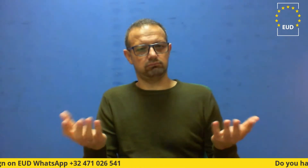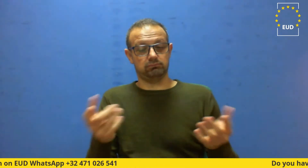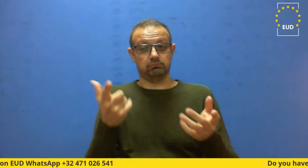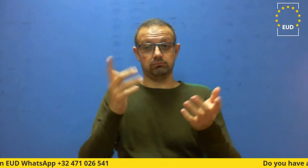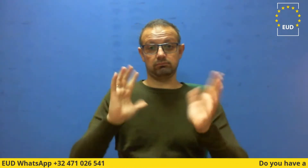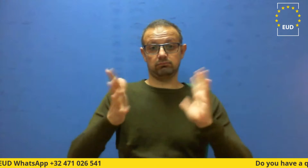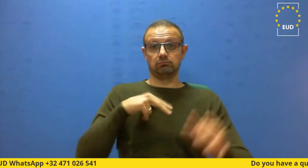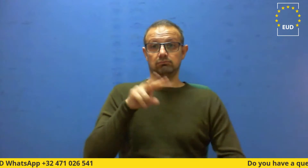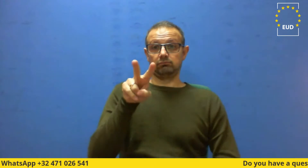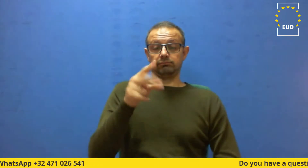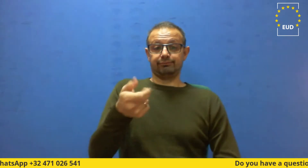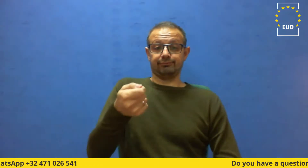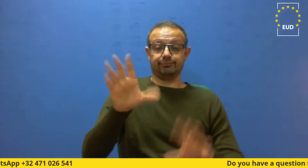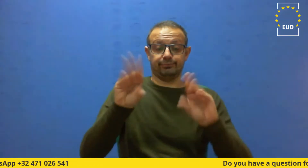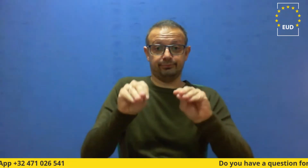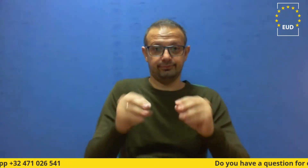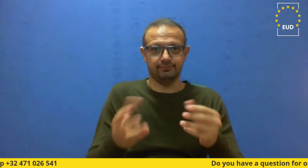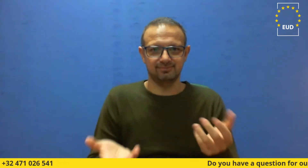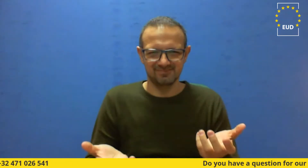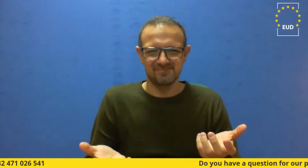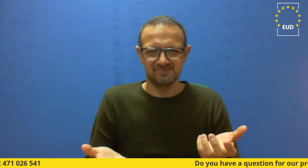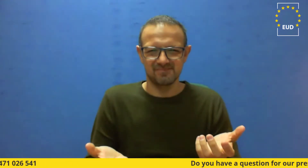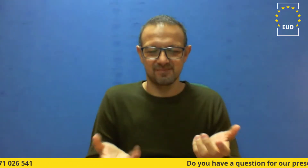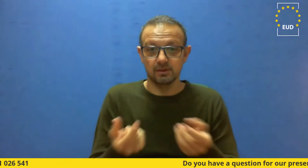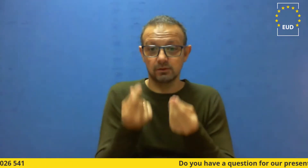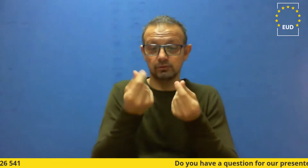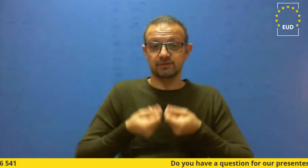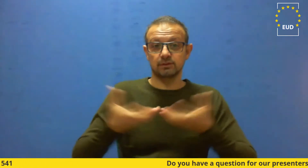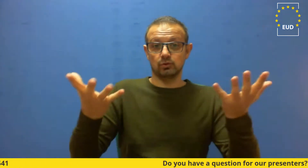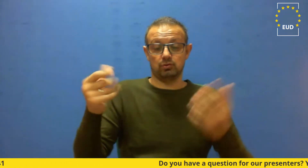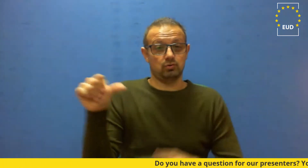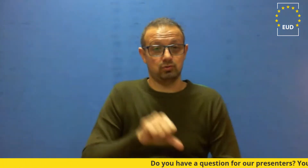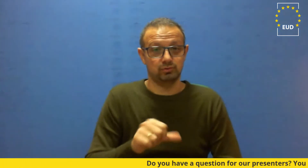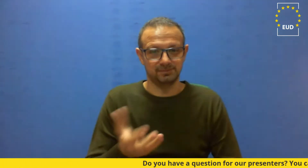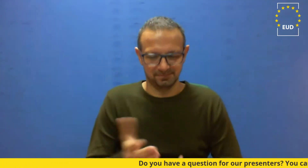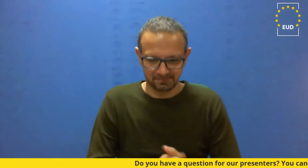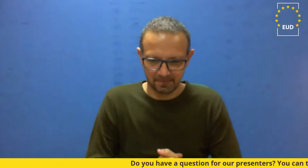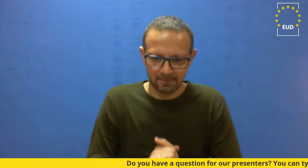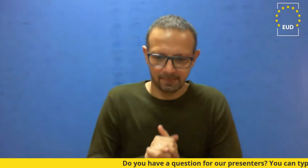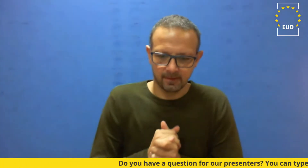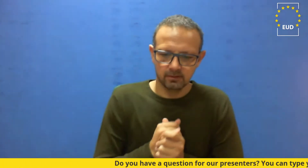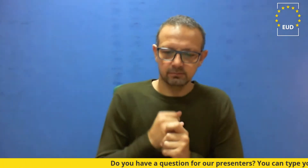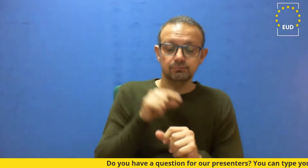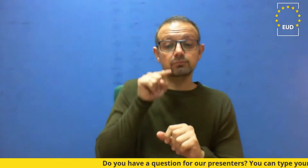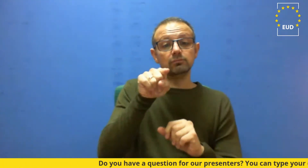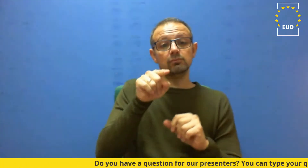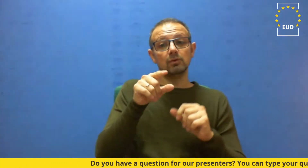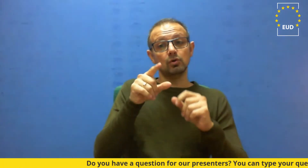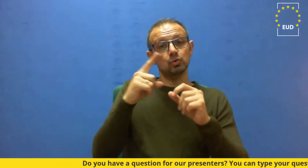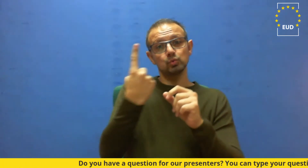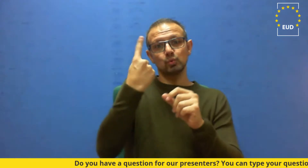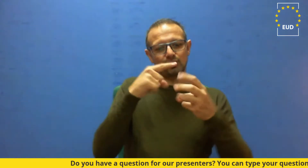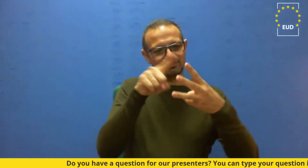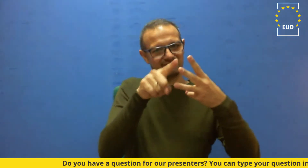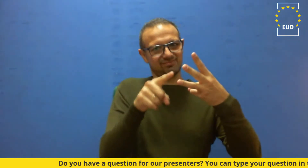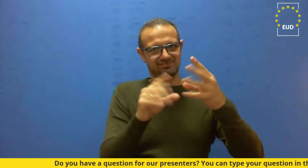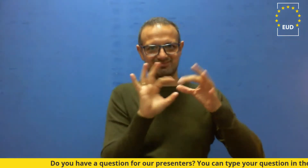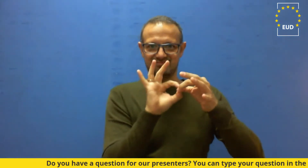know their limits and they can tell the minute that, because when you look at a show and you see that an interpreter is